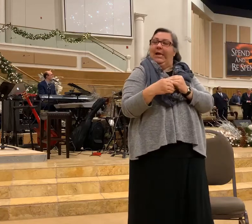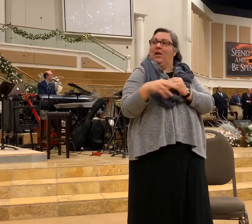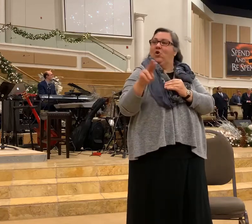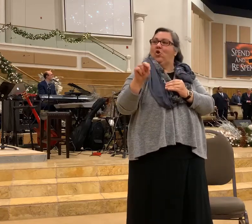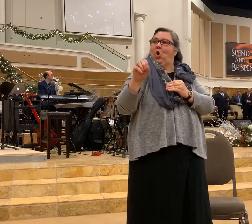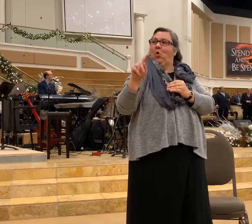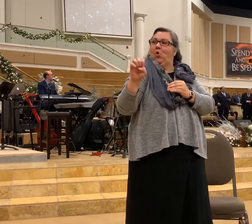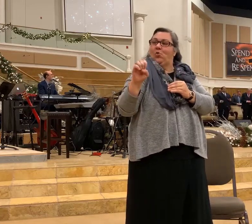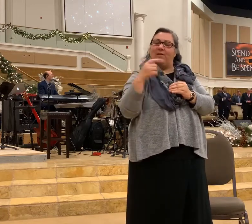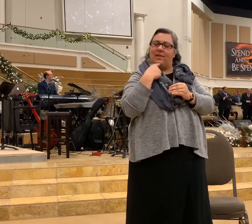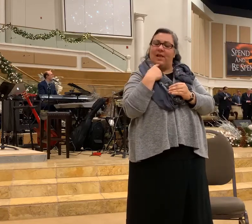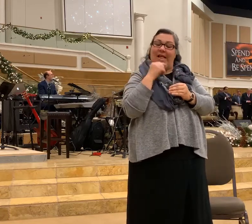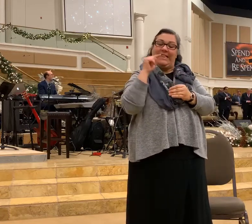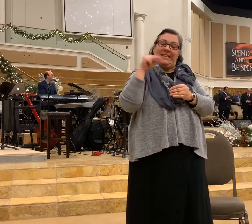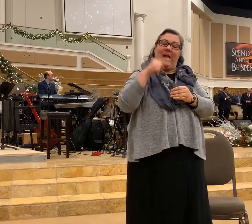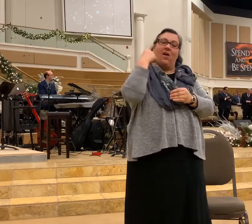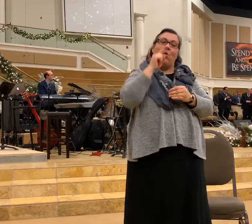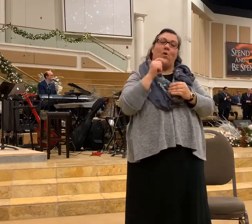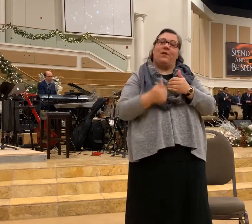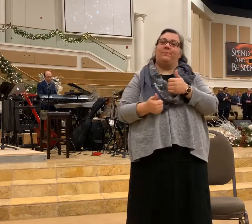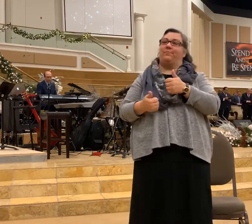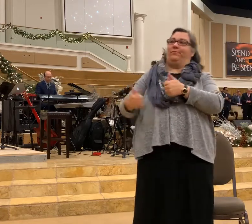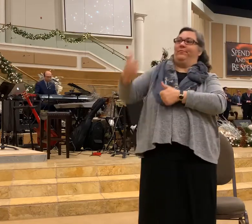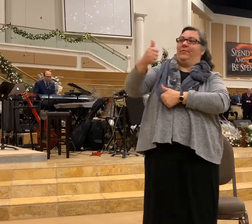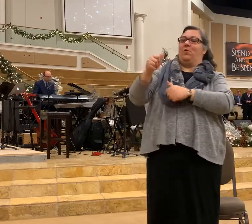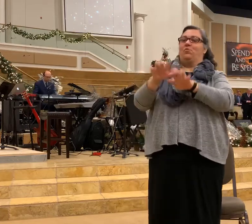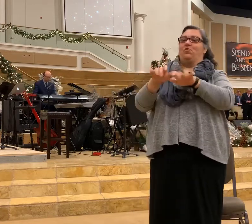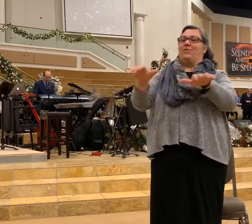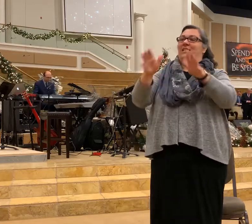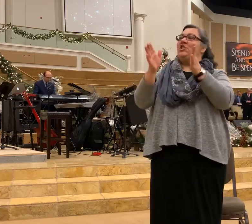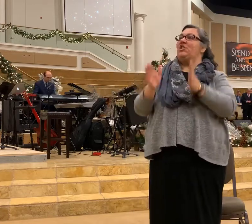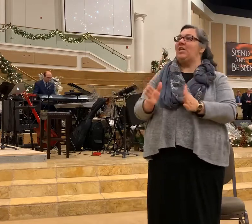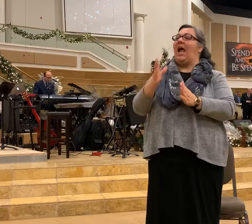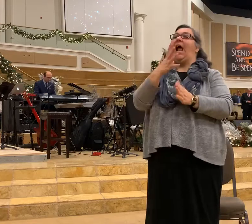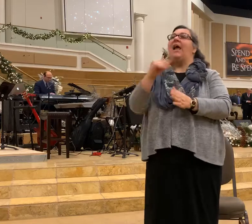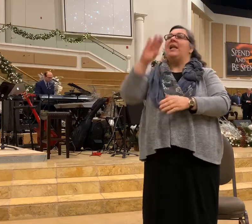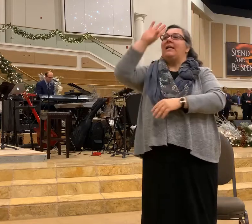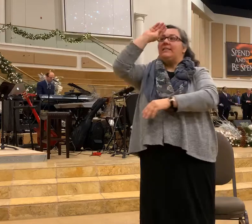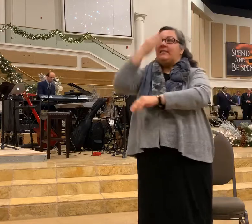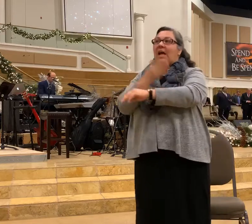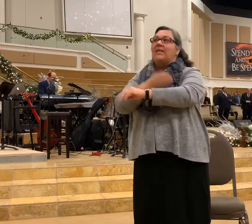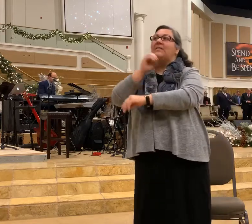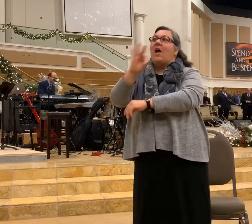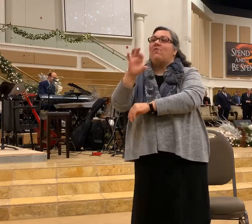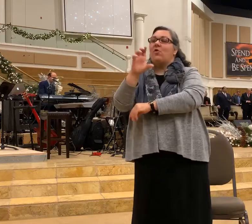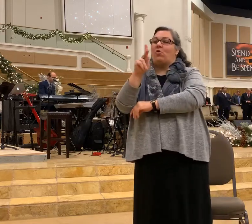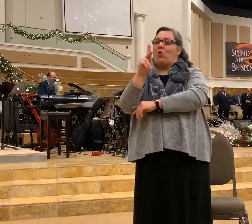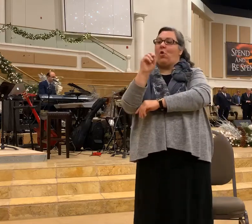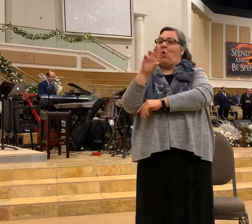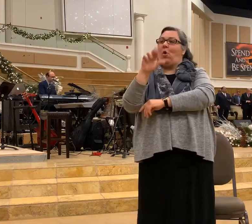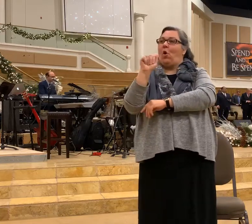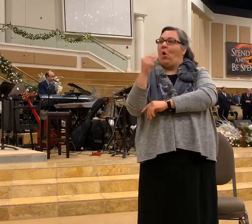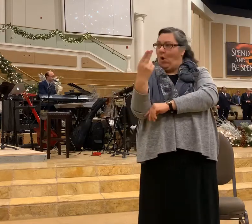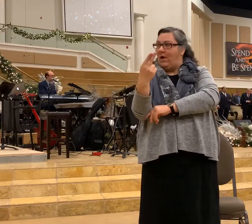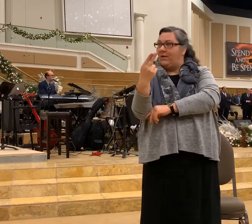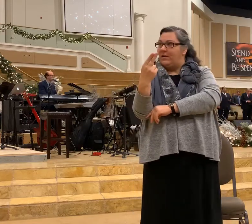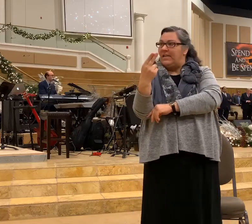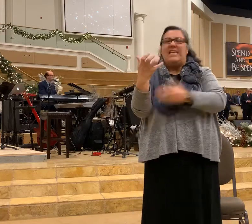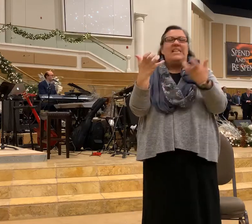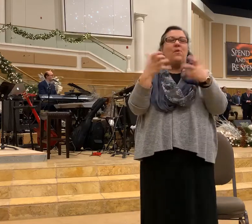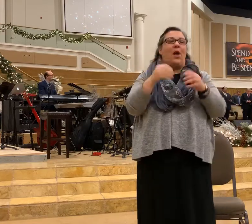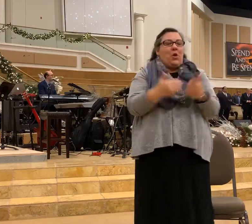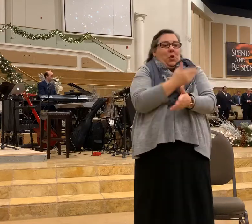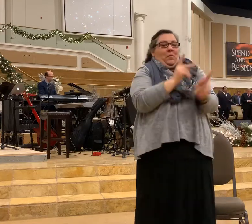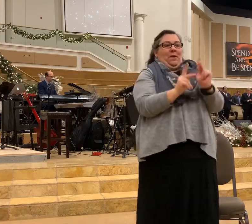He said, this is for the chief musician and the sons of Korah. He didn't want novices to